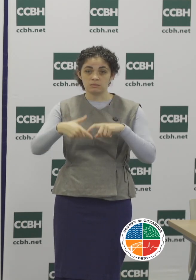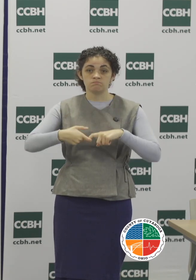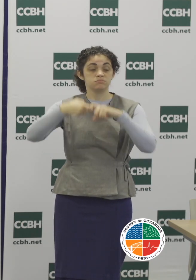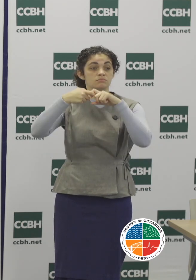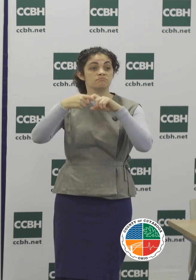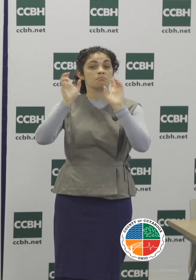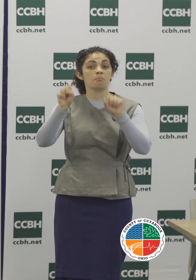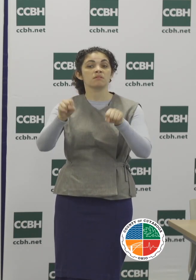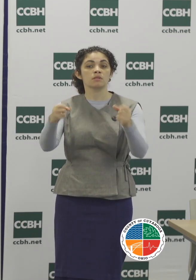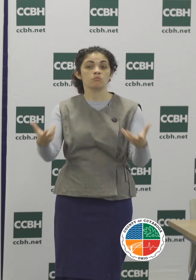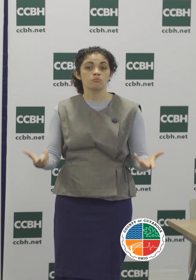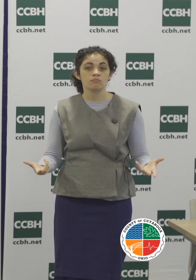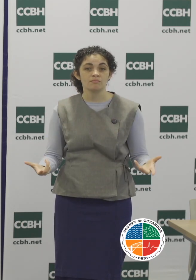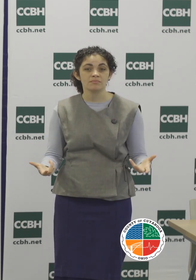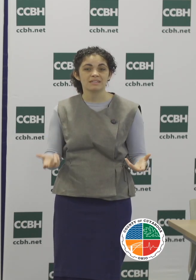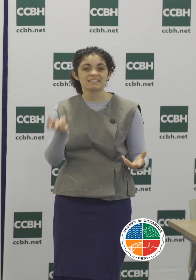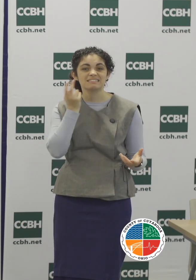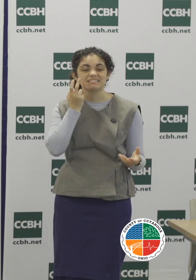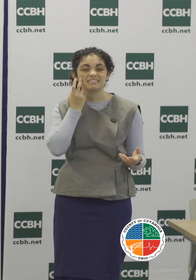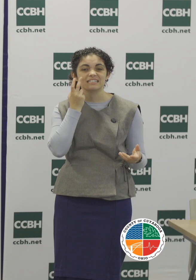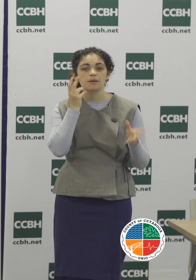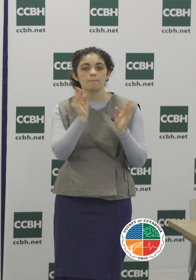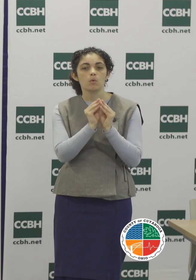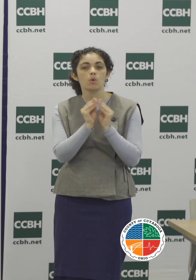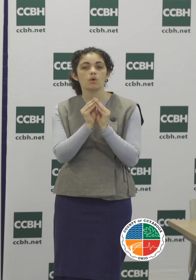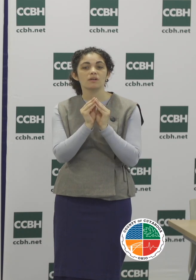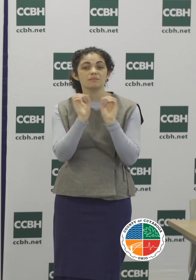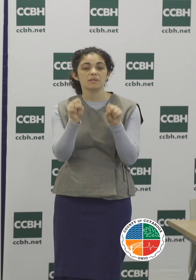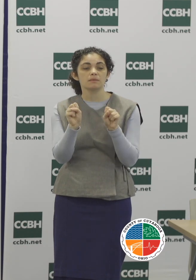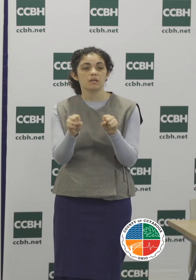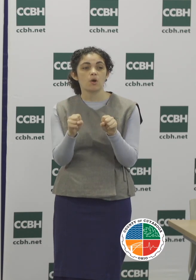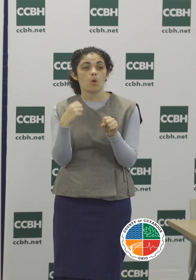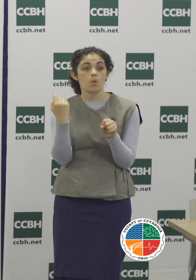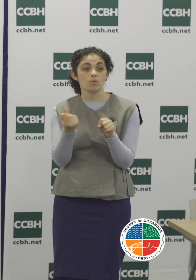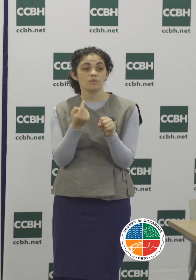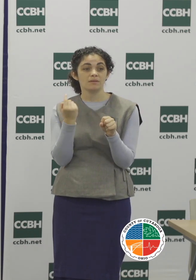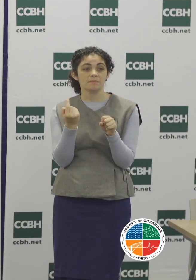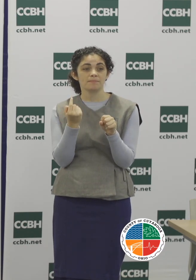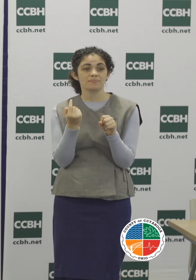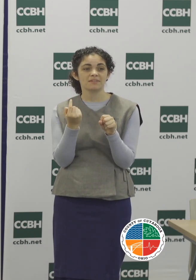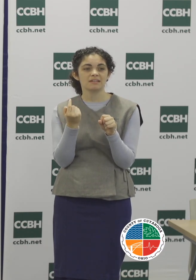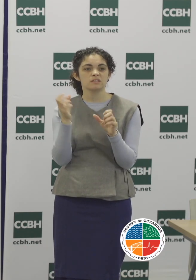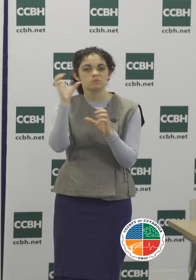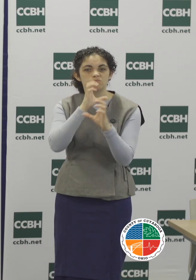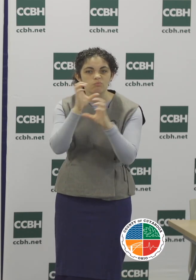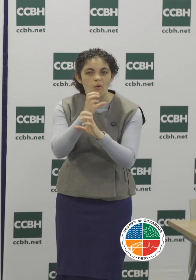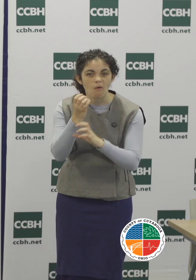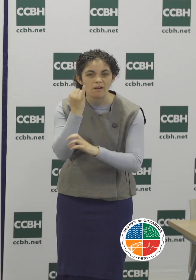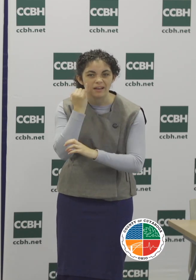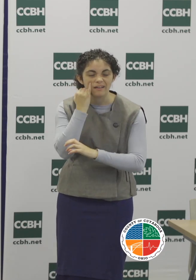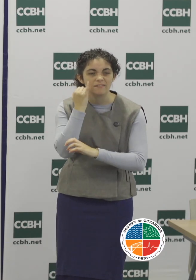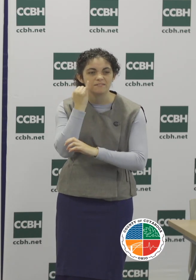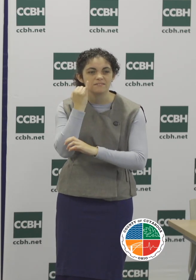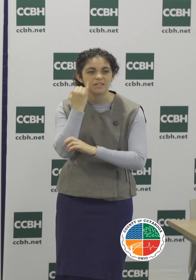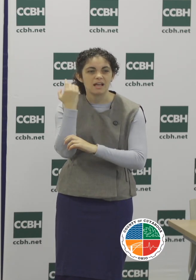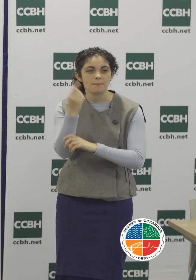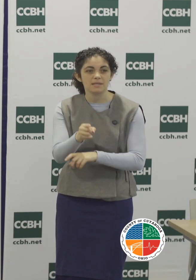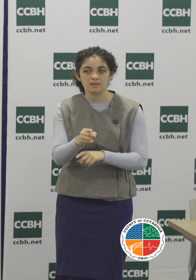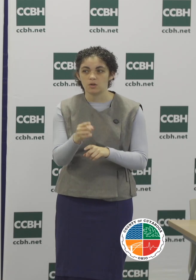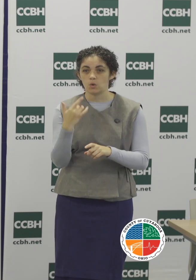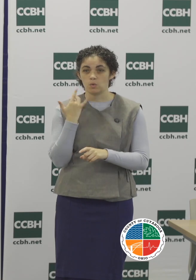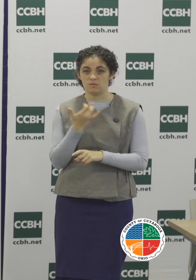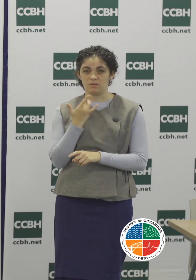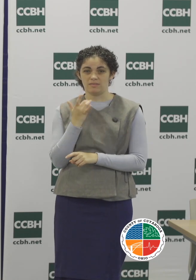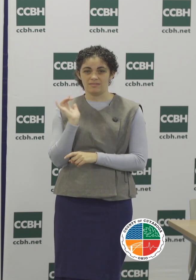so certainly he sees that as a resort that will only be sought if necessary. And similarly, we